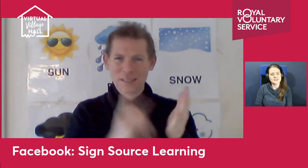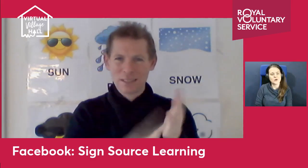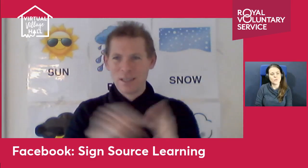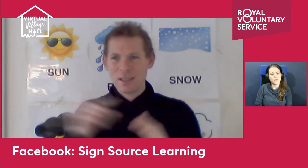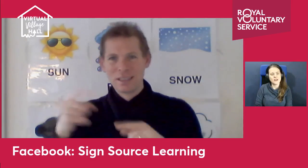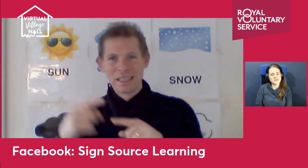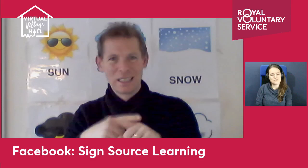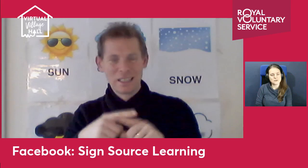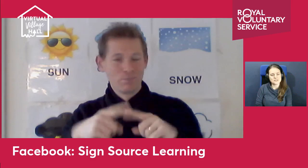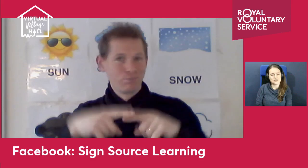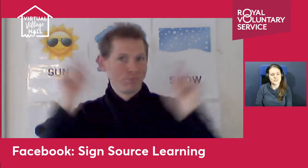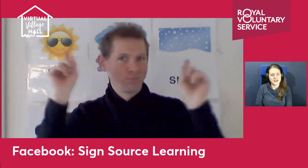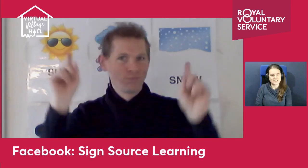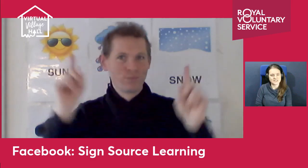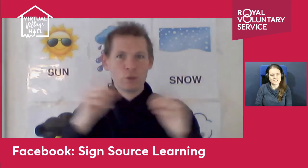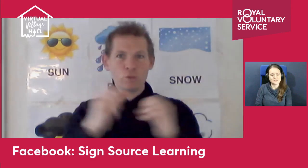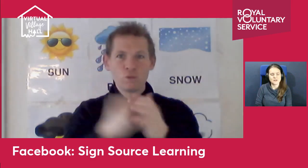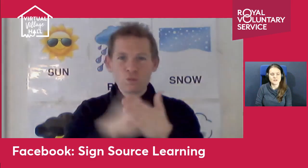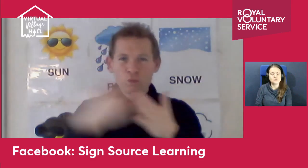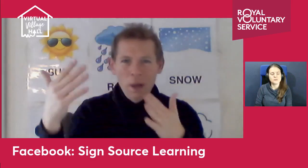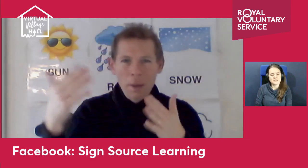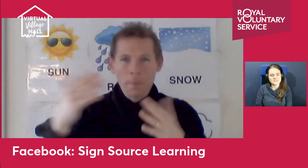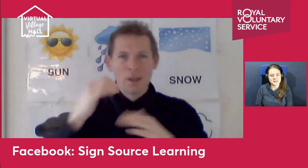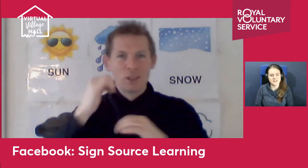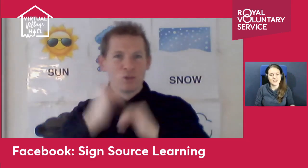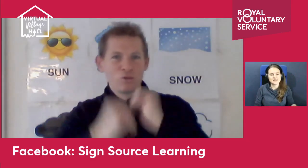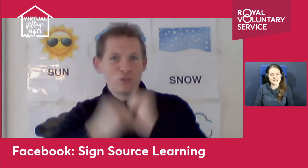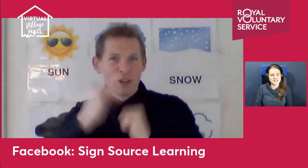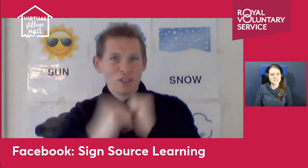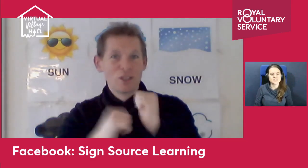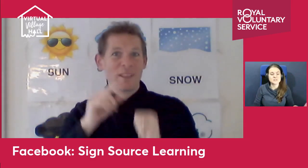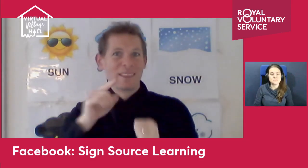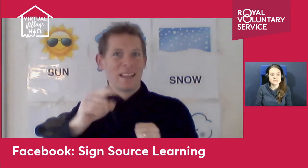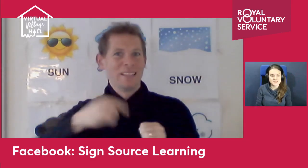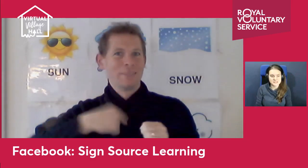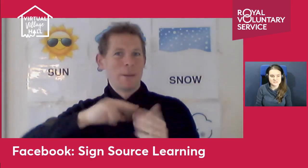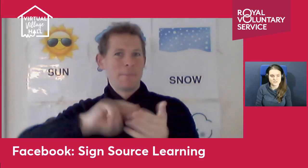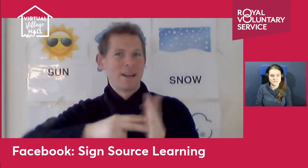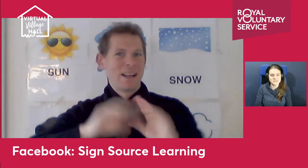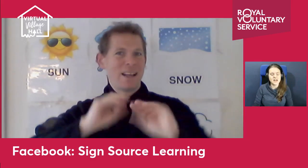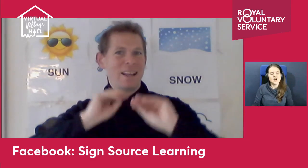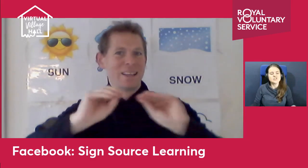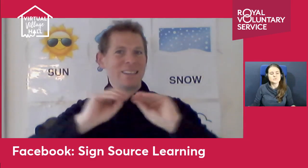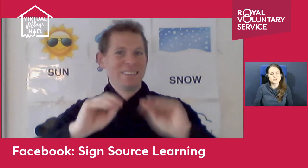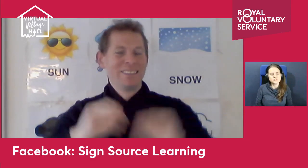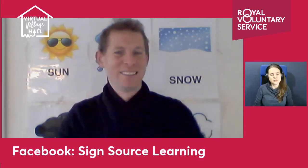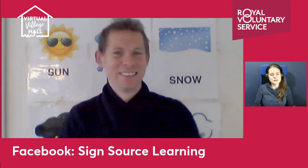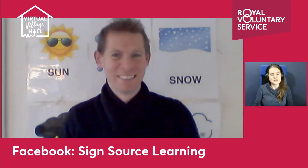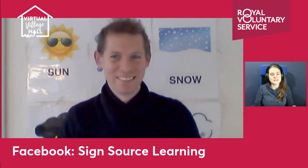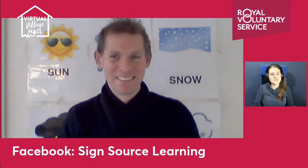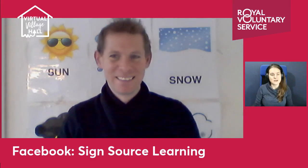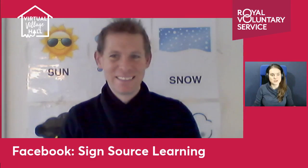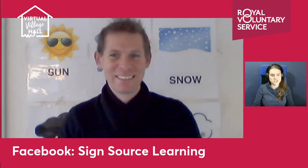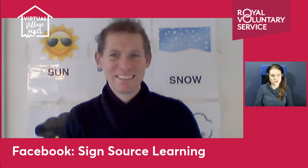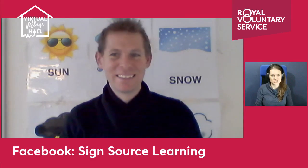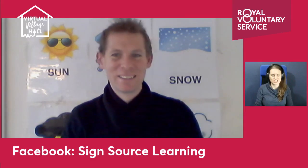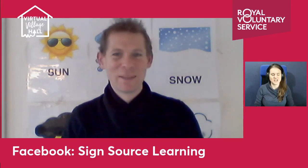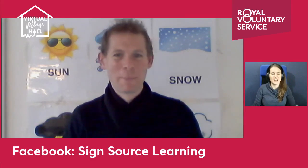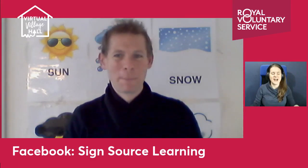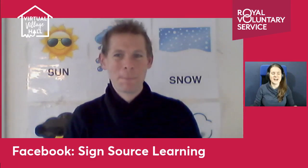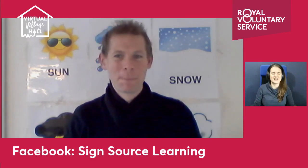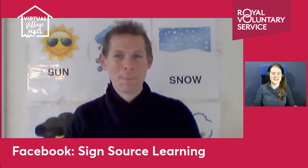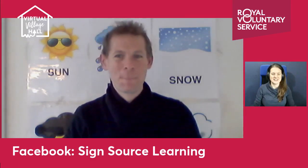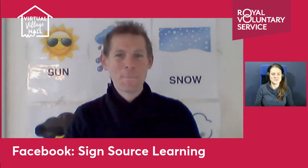And why I'm focusing on that is because BSL and English is completely different. So we're also going to be looking at the grammar